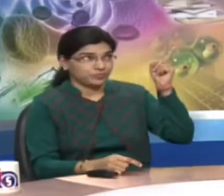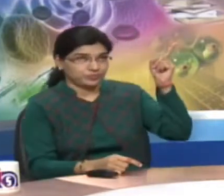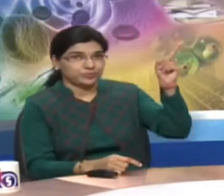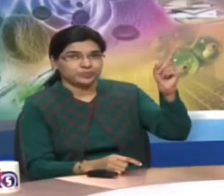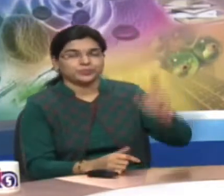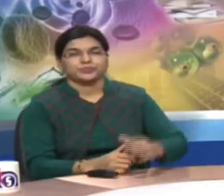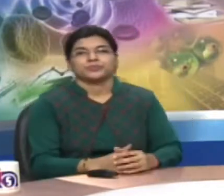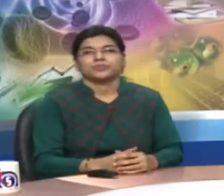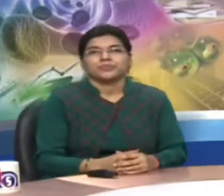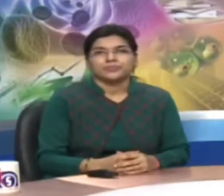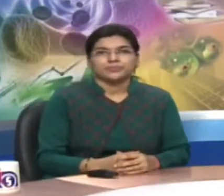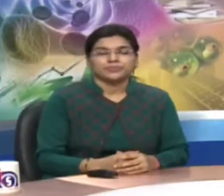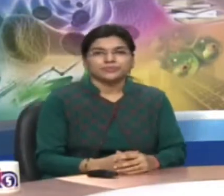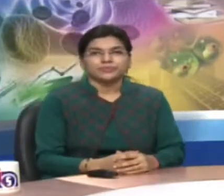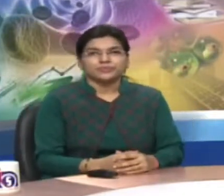Second example.